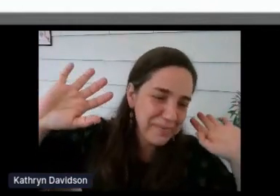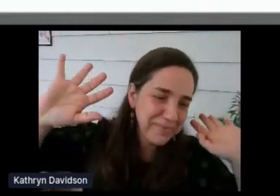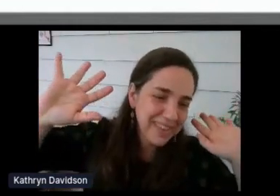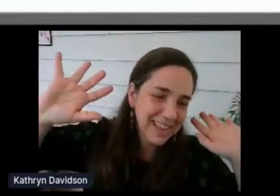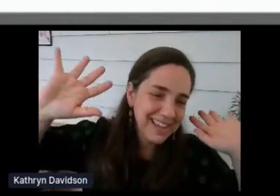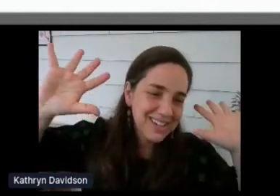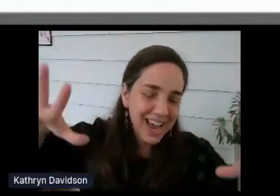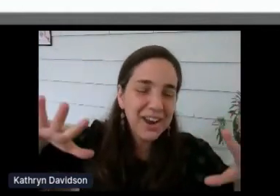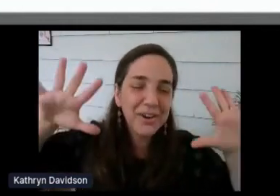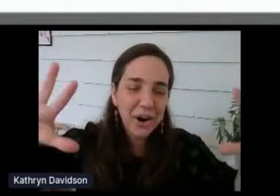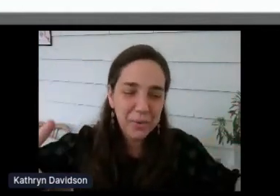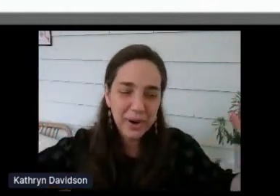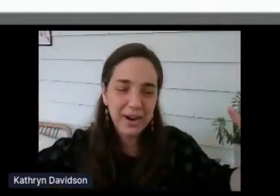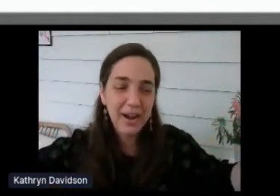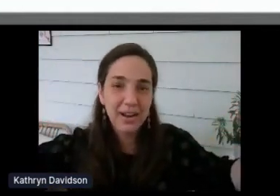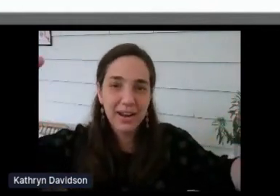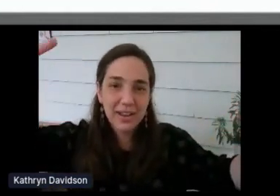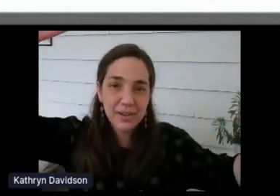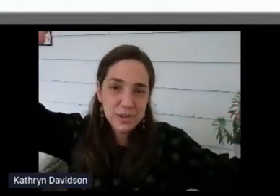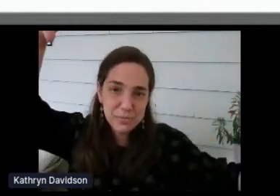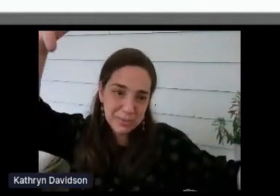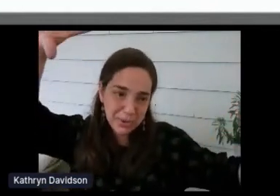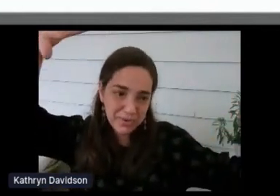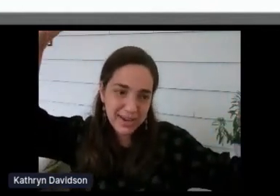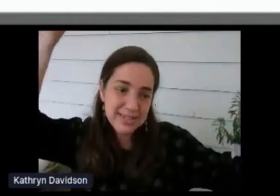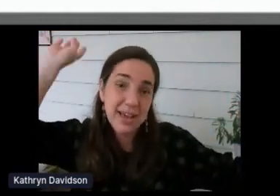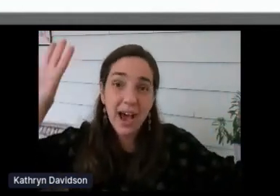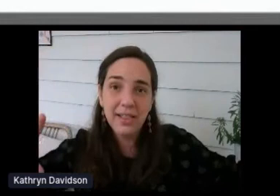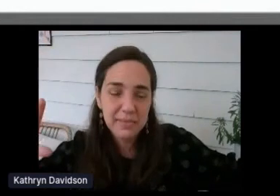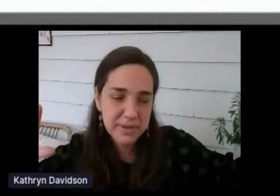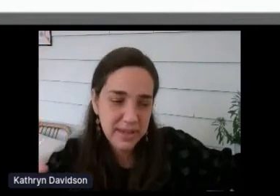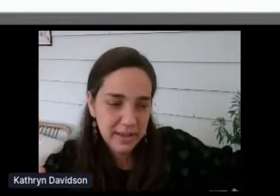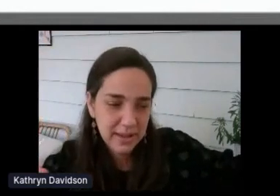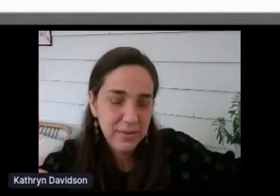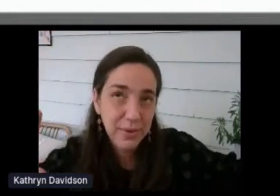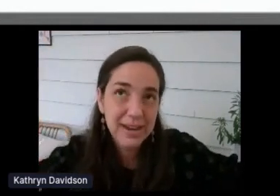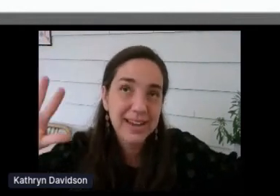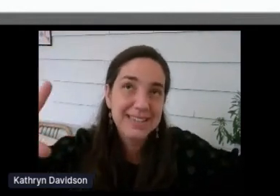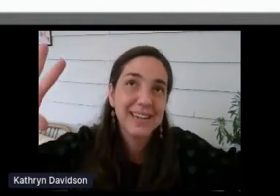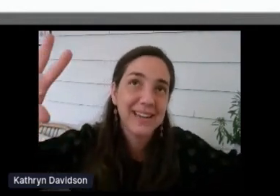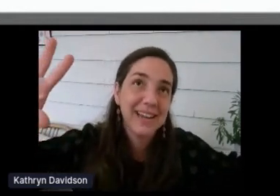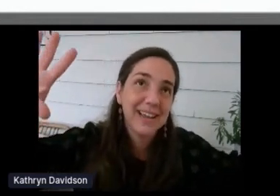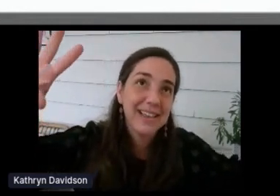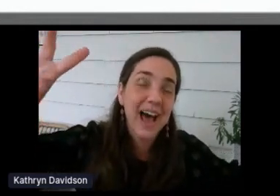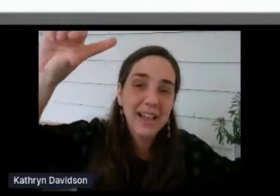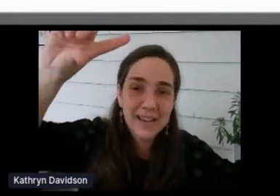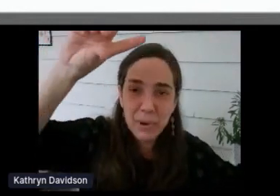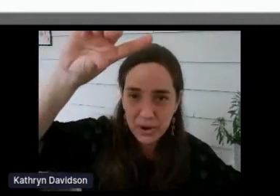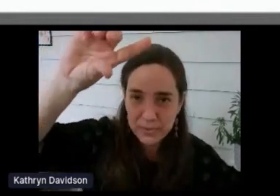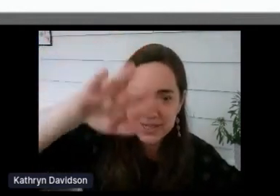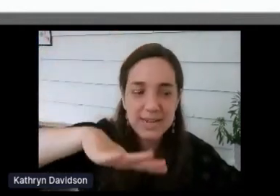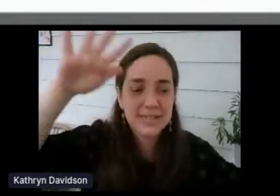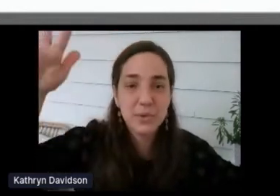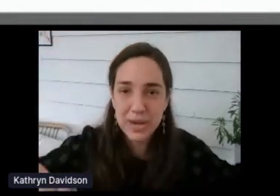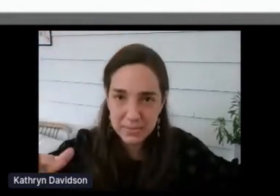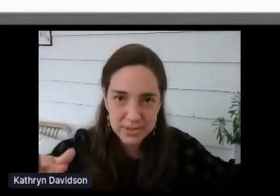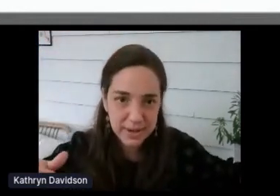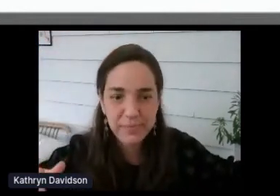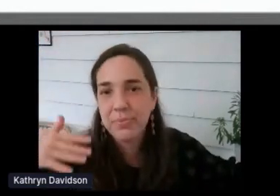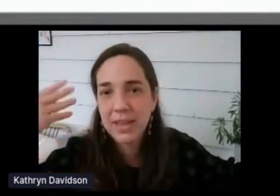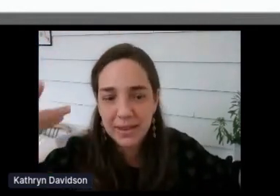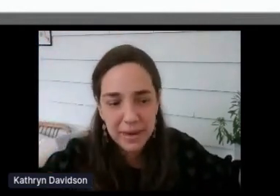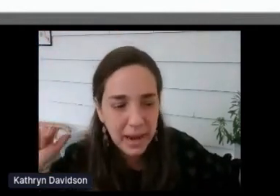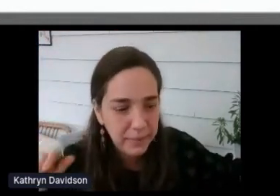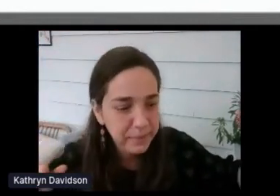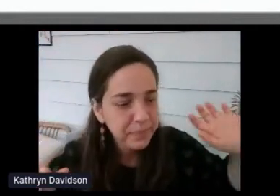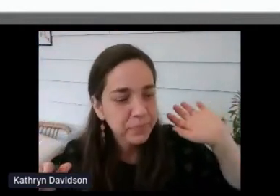her, she had her artwork on a huge billboard right next to the Highline Museum, right next to the Highline Park, which is next to the Whitney